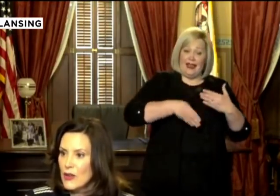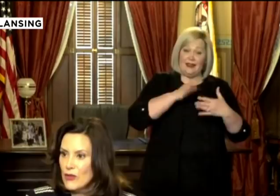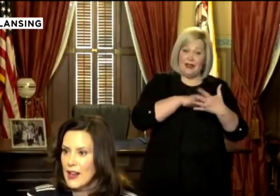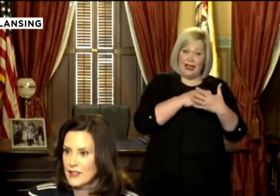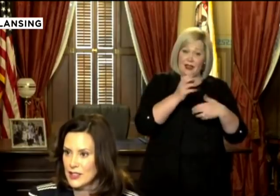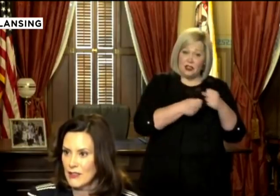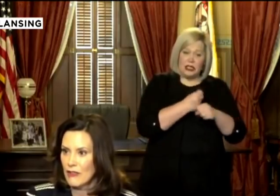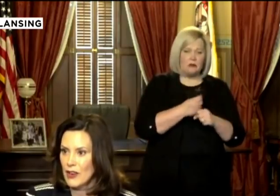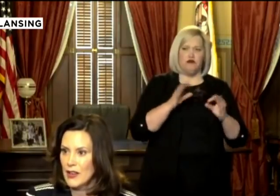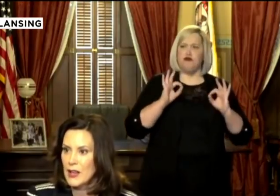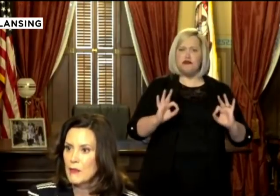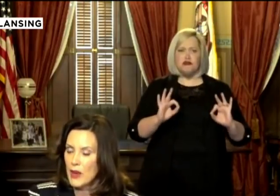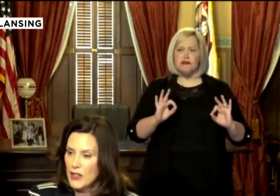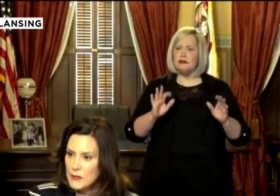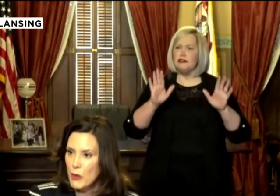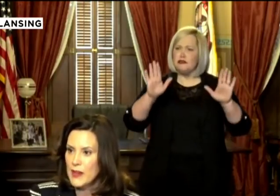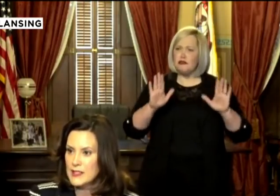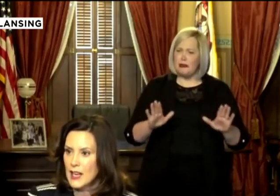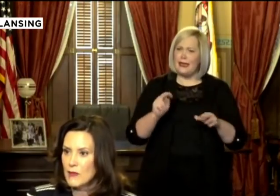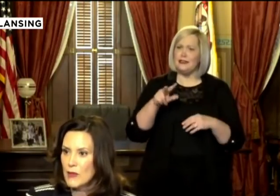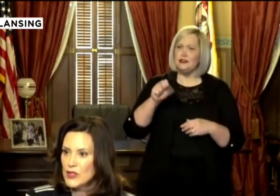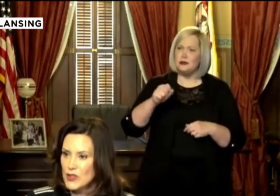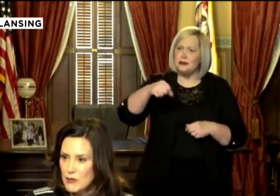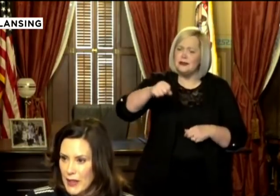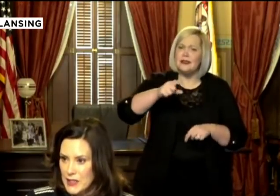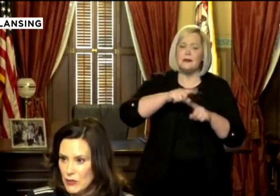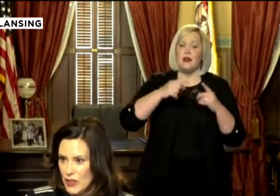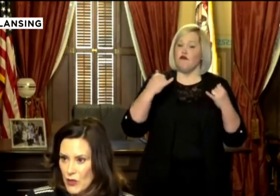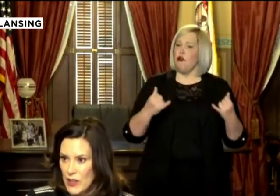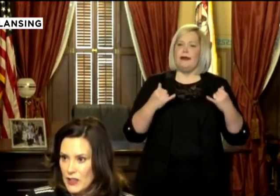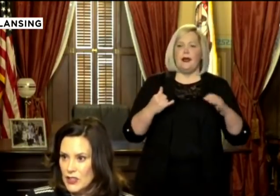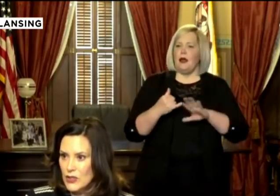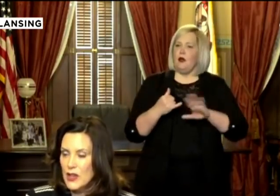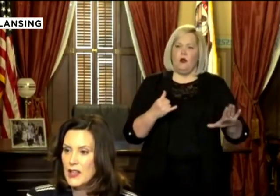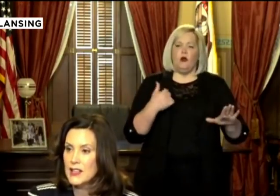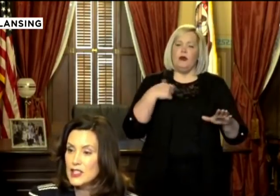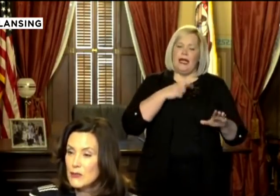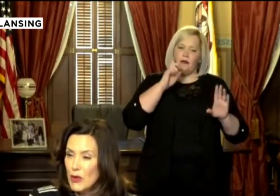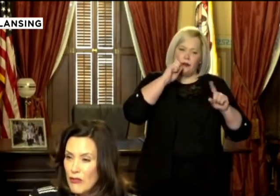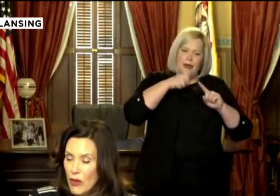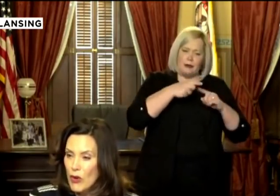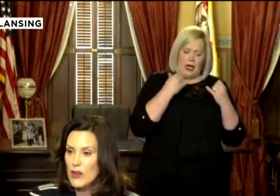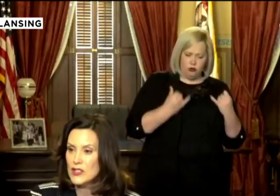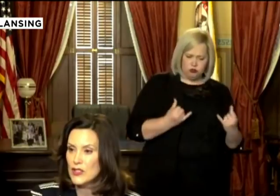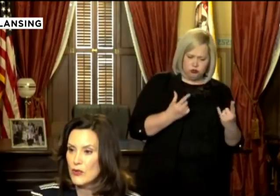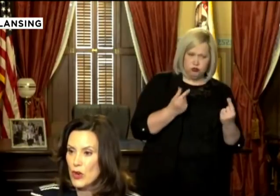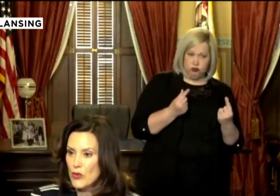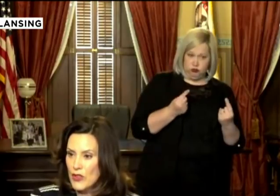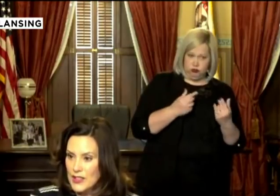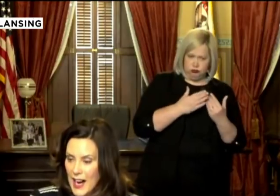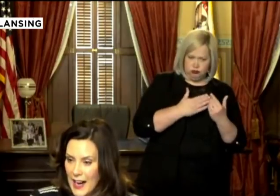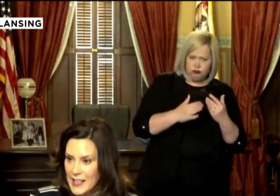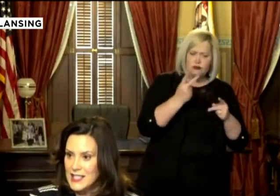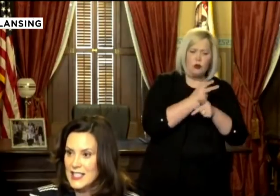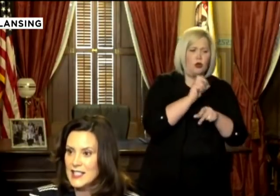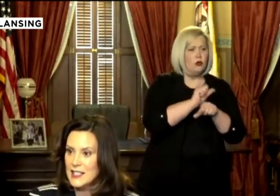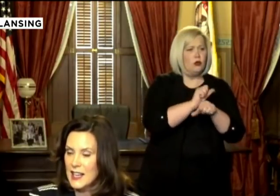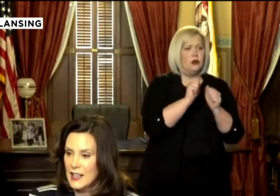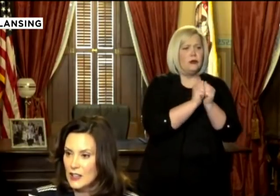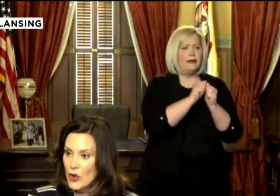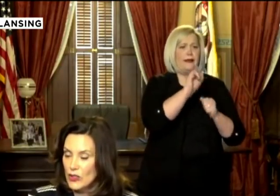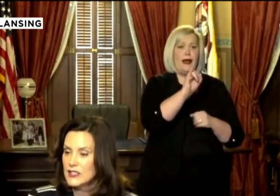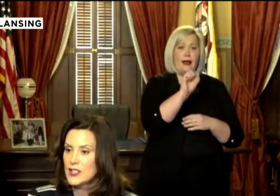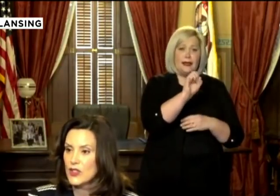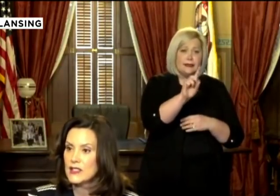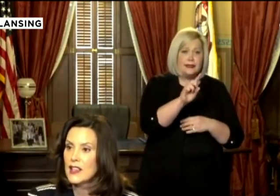great issue that we would have to confront. But at this point in time, the most responsible thing we can do is to move forward to work with